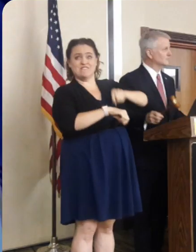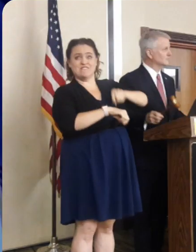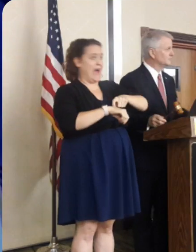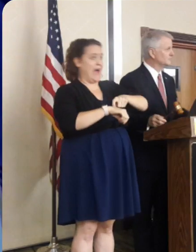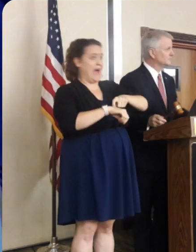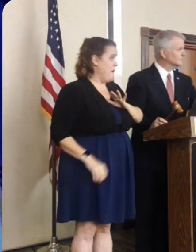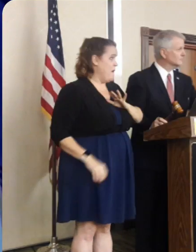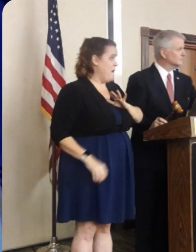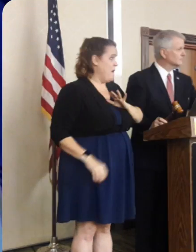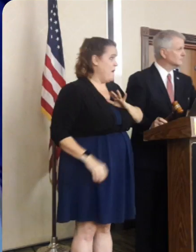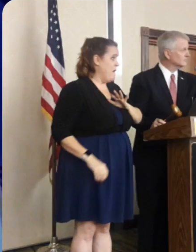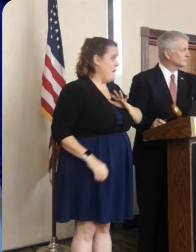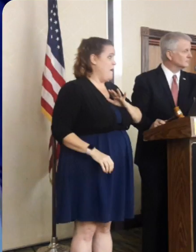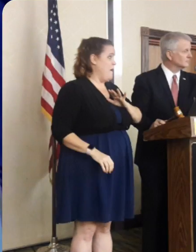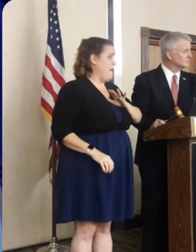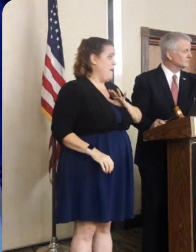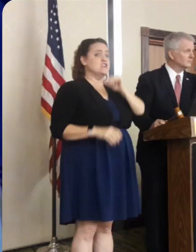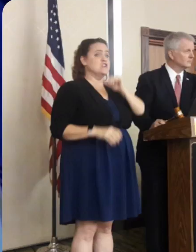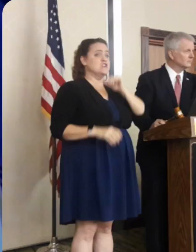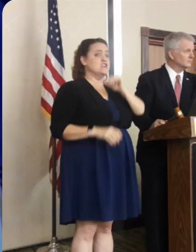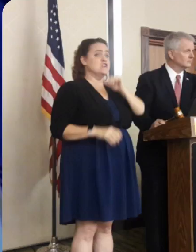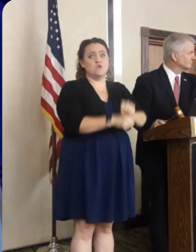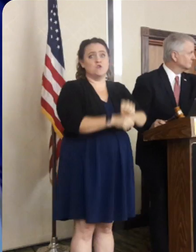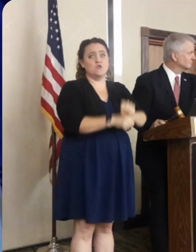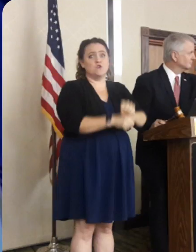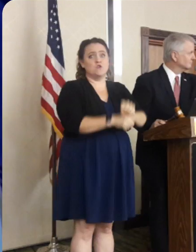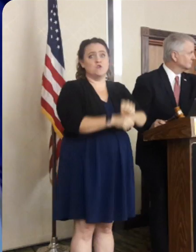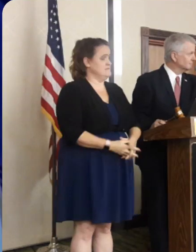Don't get used to that.